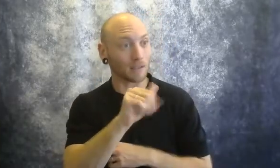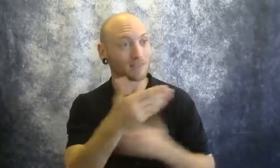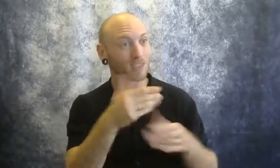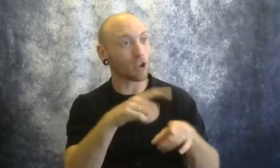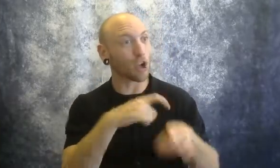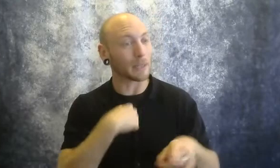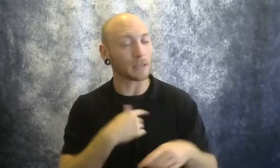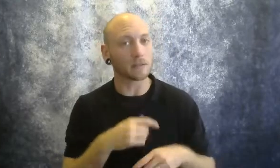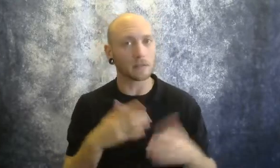me a call.